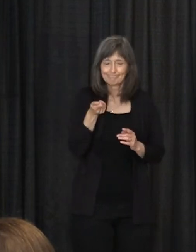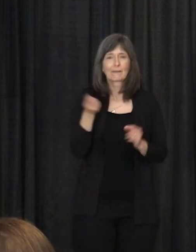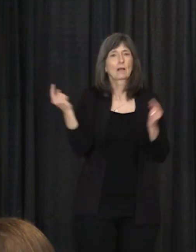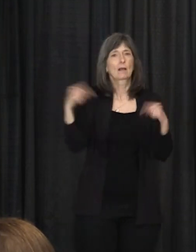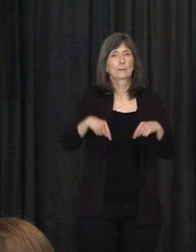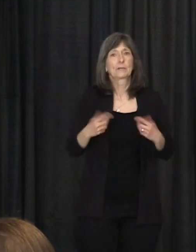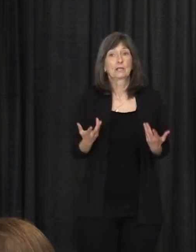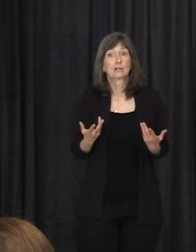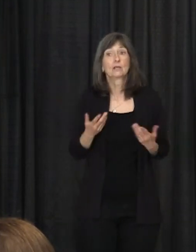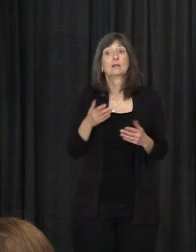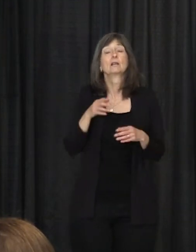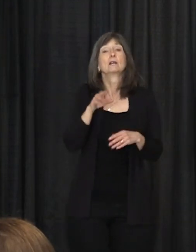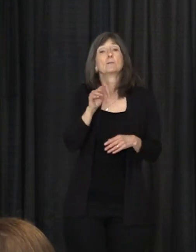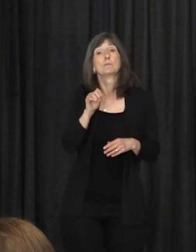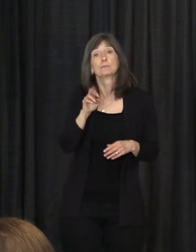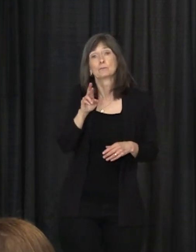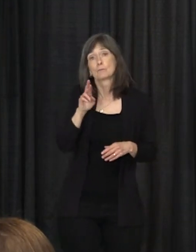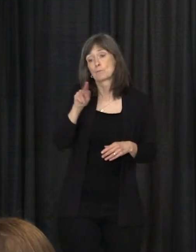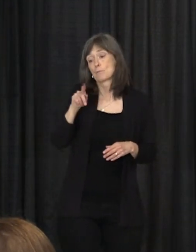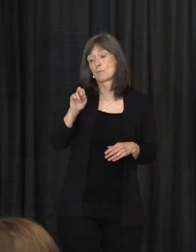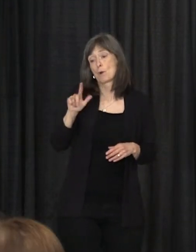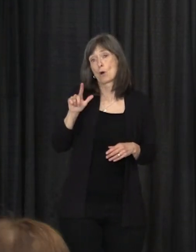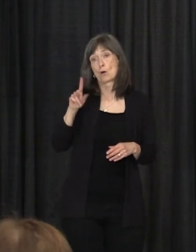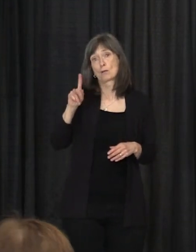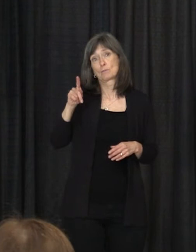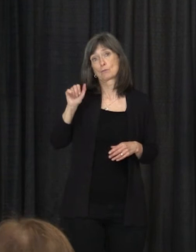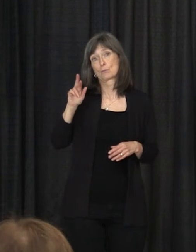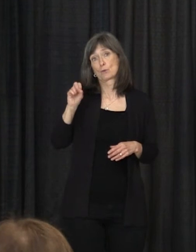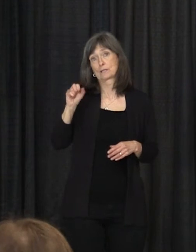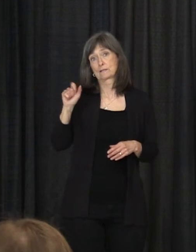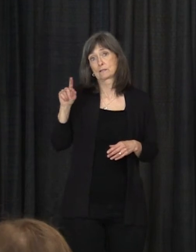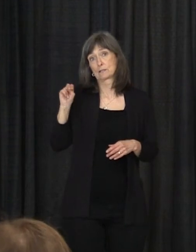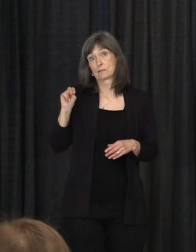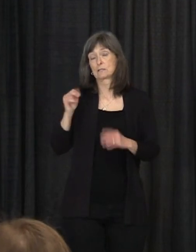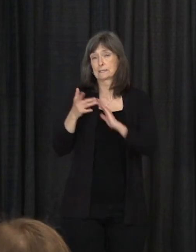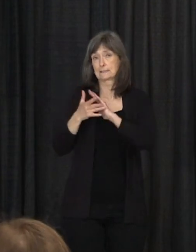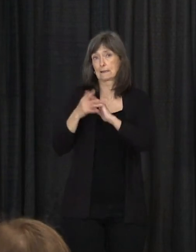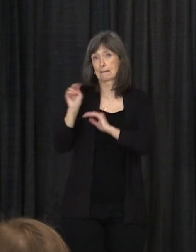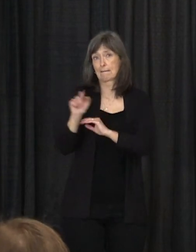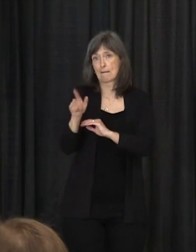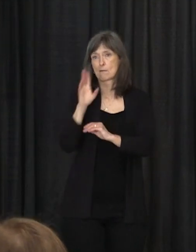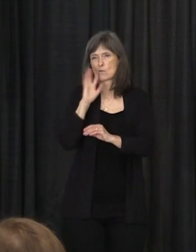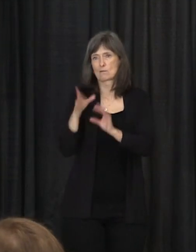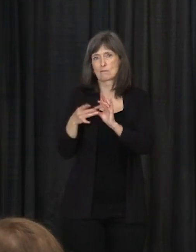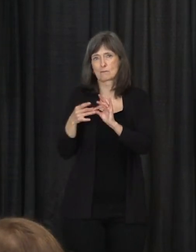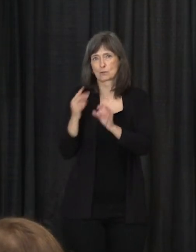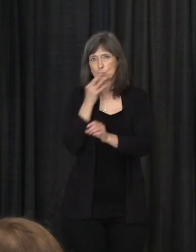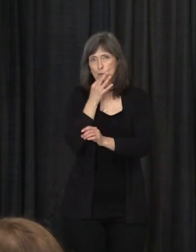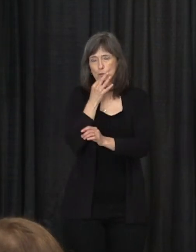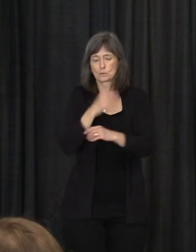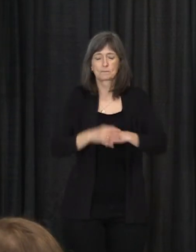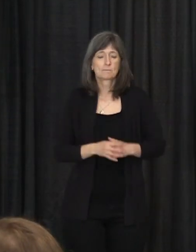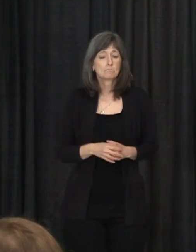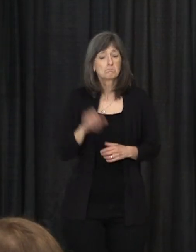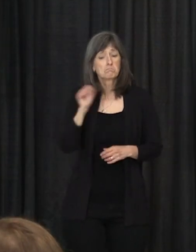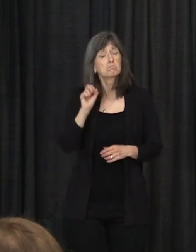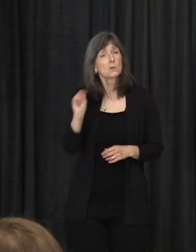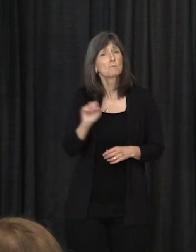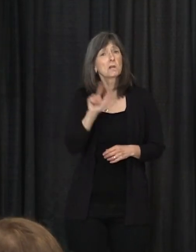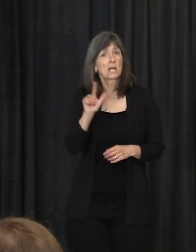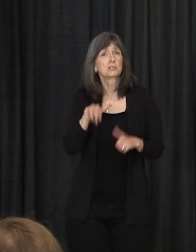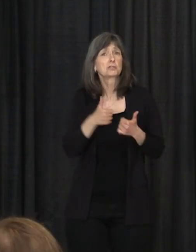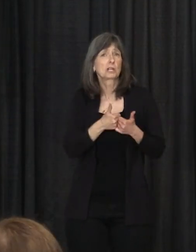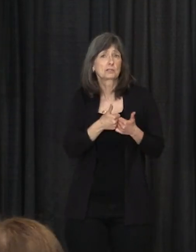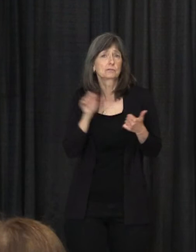Mr. Paul Preston of TechNL will speak to that shortly. Sure, Newfoundland and Labrador faces challenges. Who